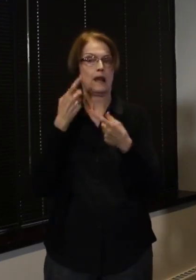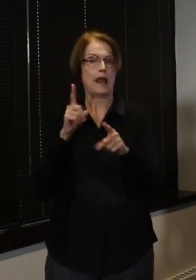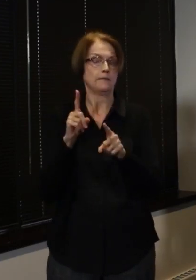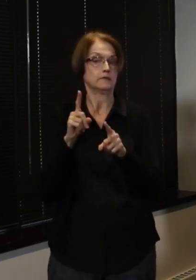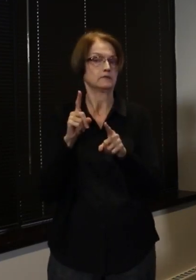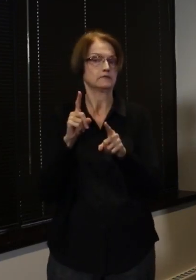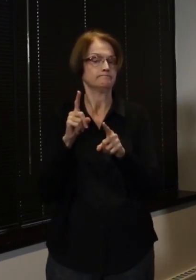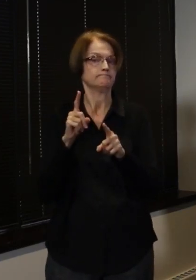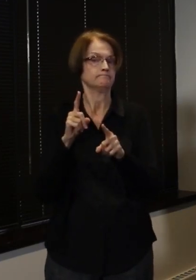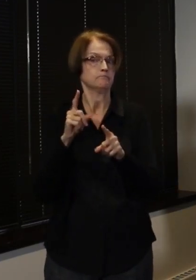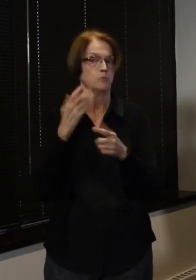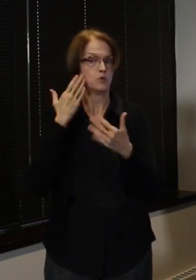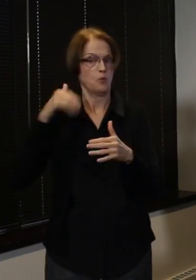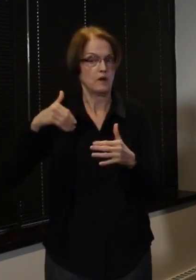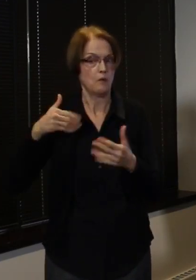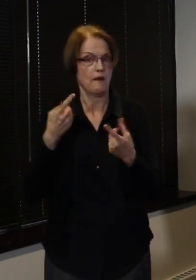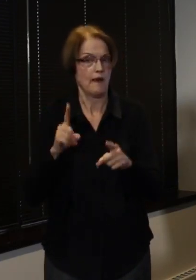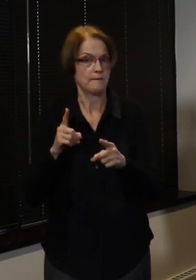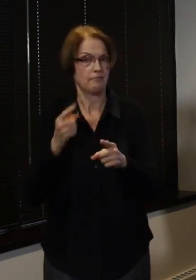Thanksgiving.